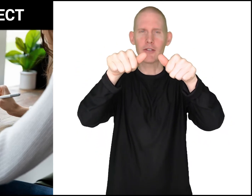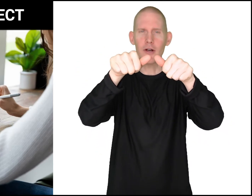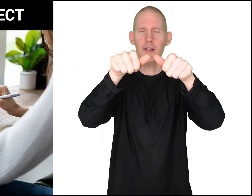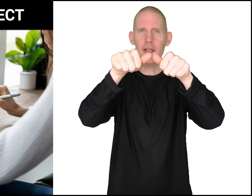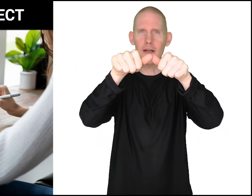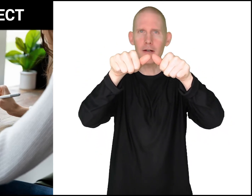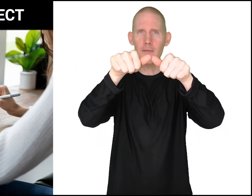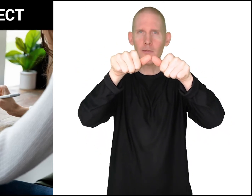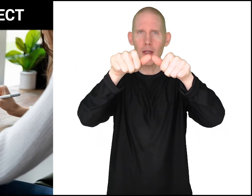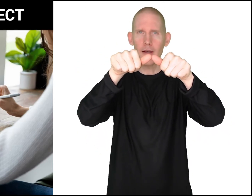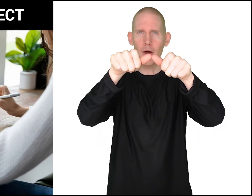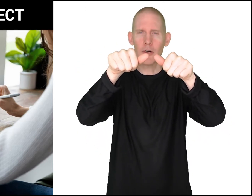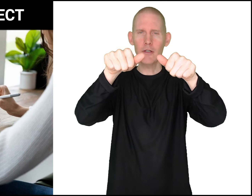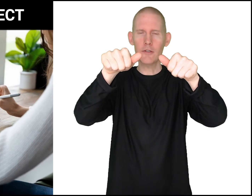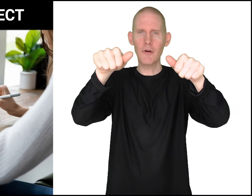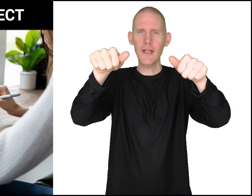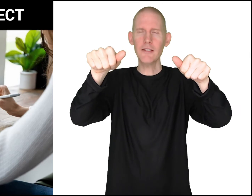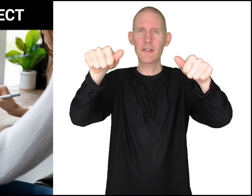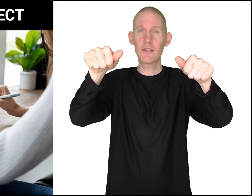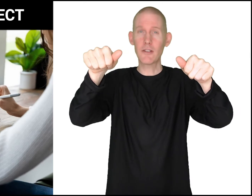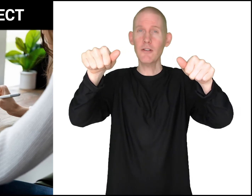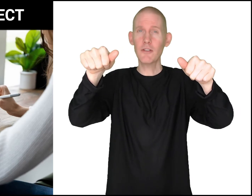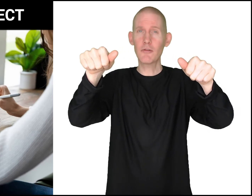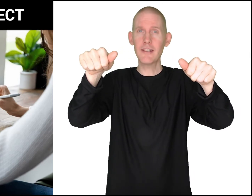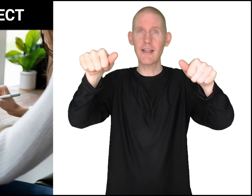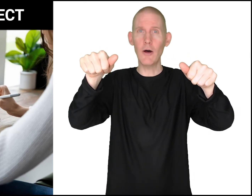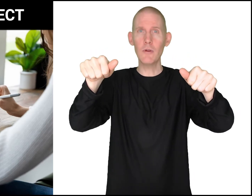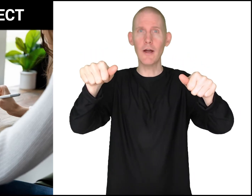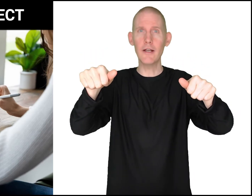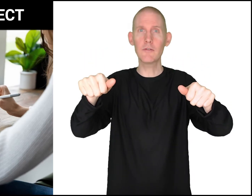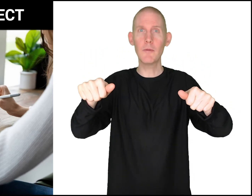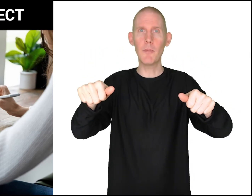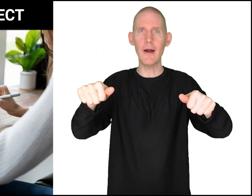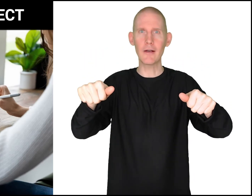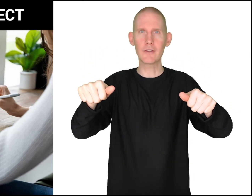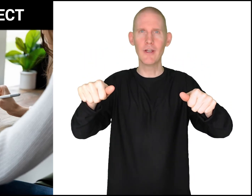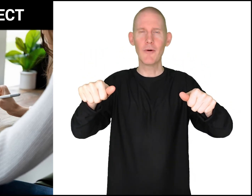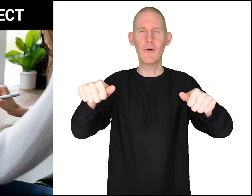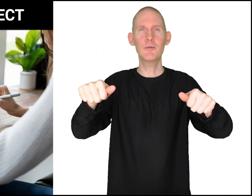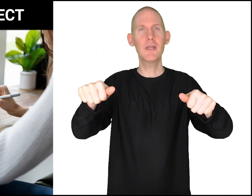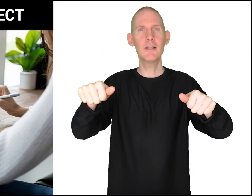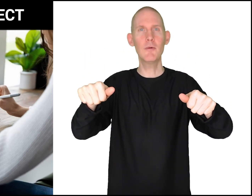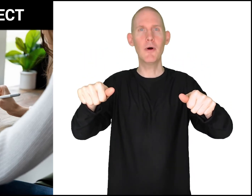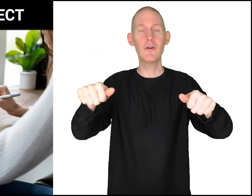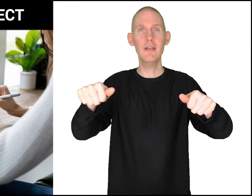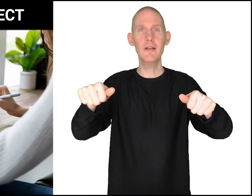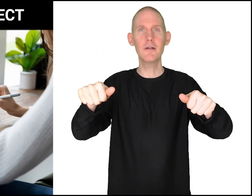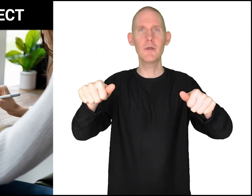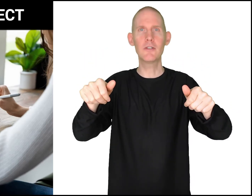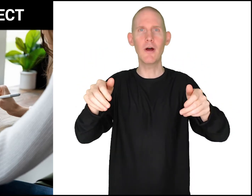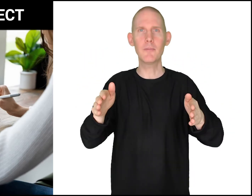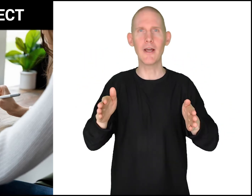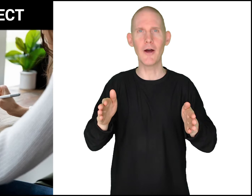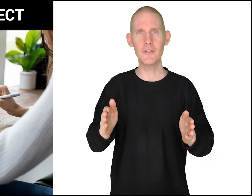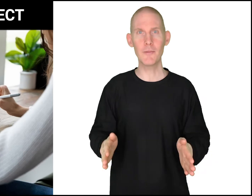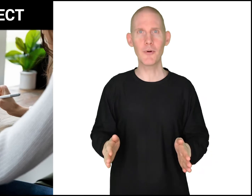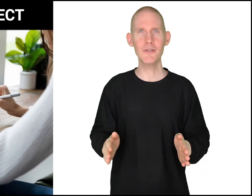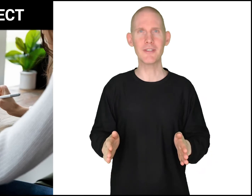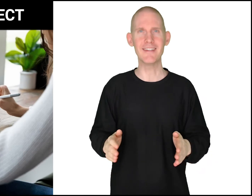Start here. Now we're going to start to trace the outlines of a box. Once we get to about here, we drop down into person, all